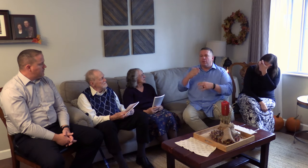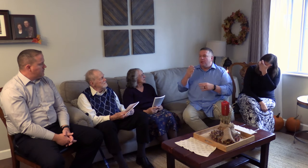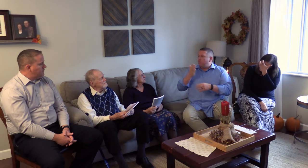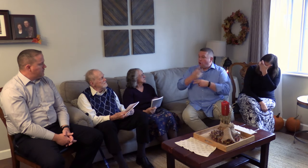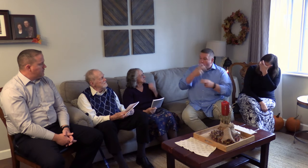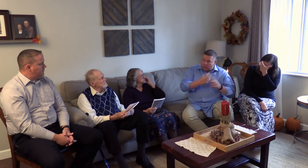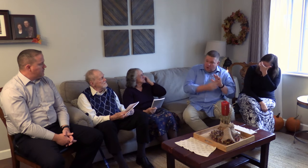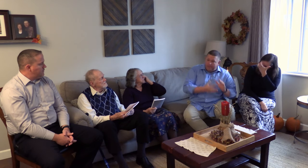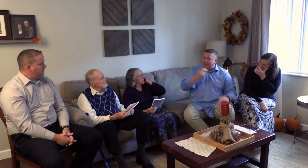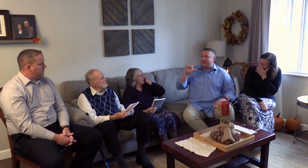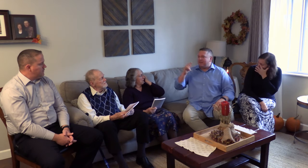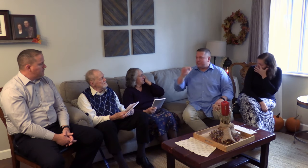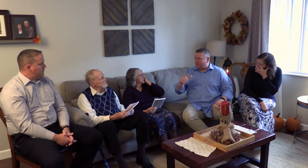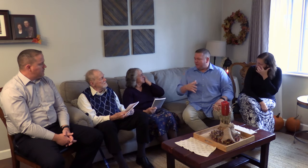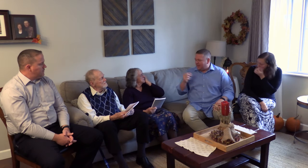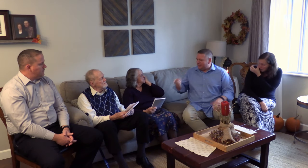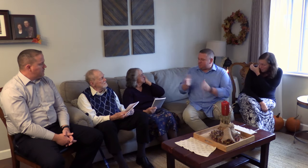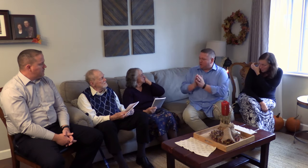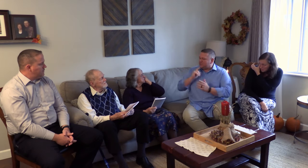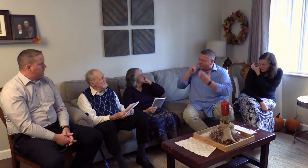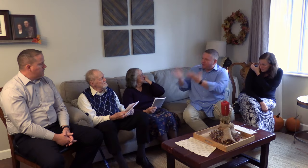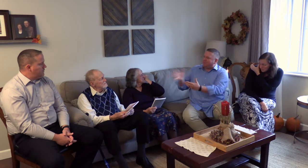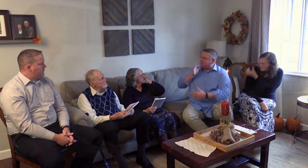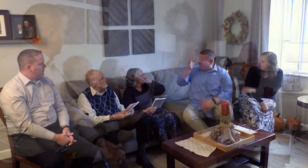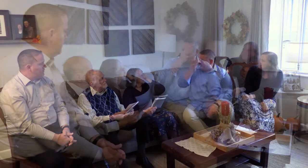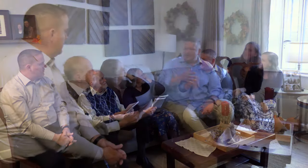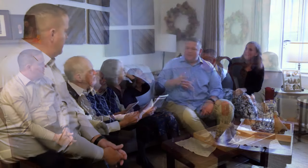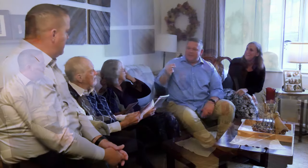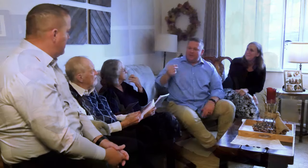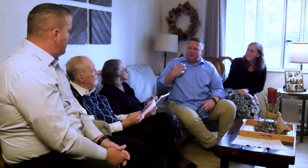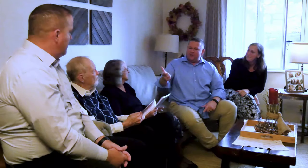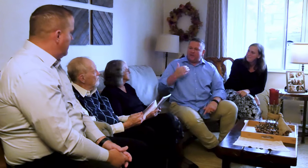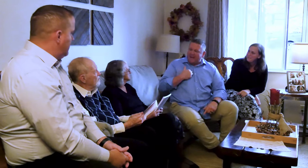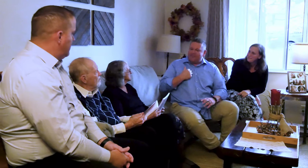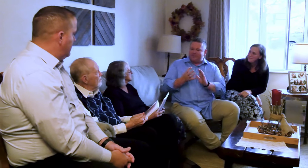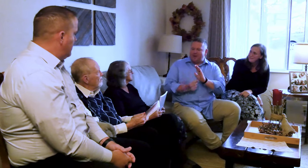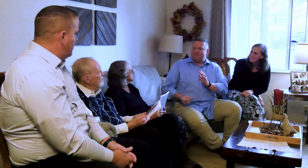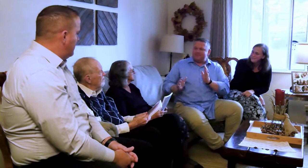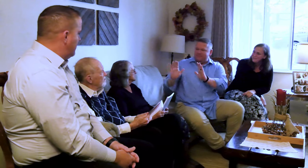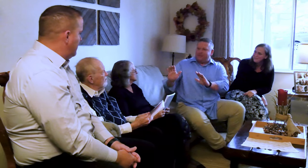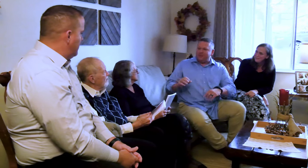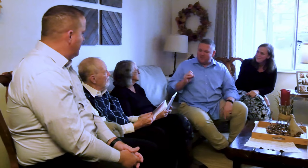through hard copy and digital and this book is for you and mom dad and we want you to have those copies for yourself